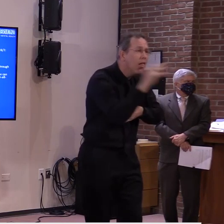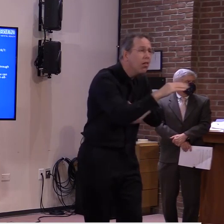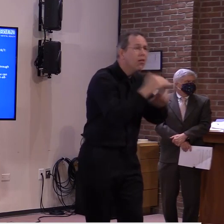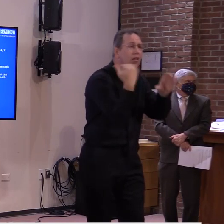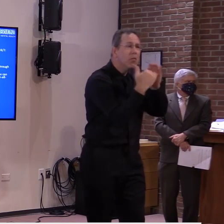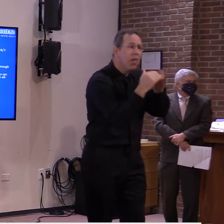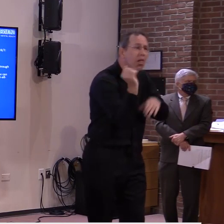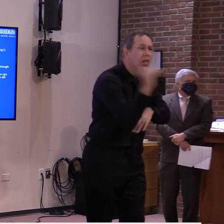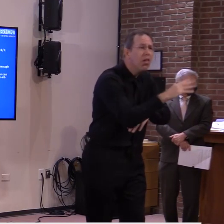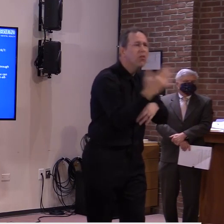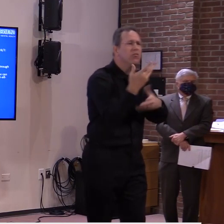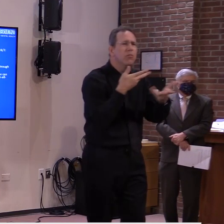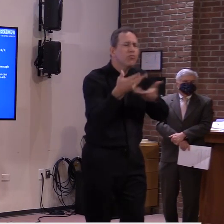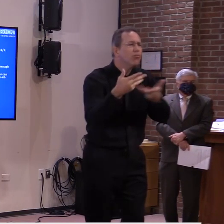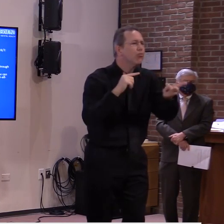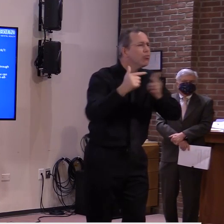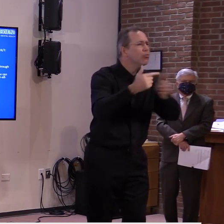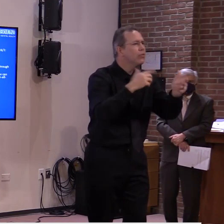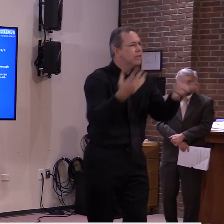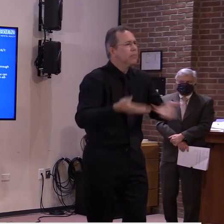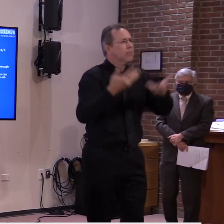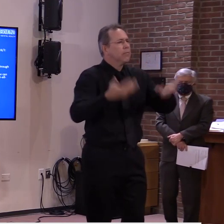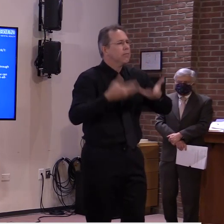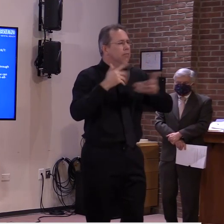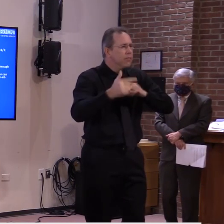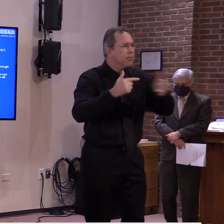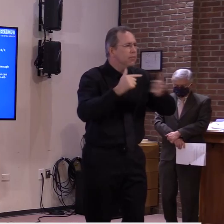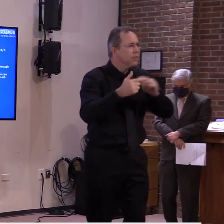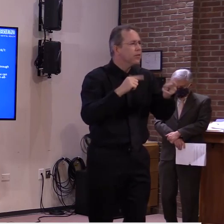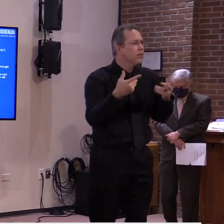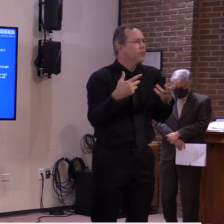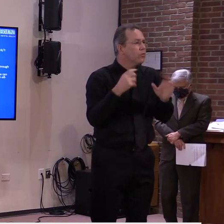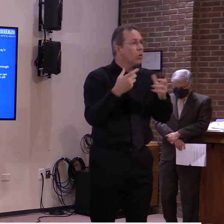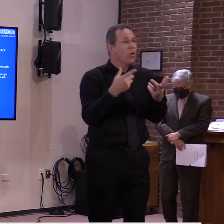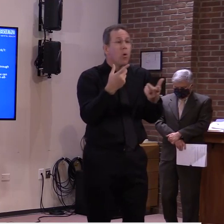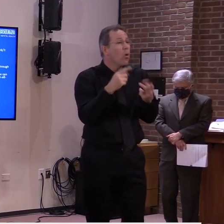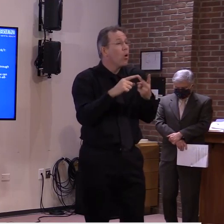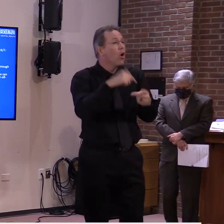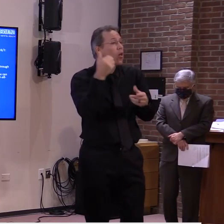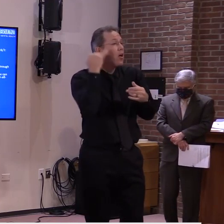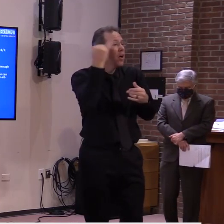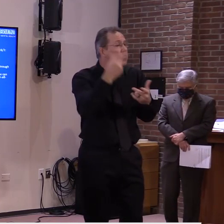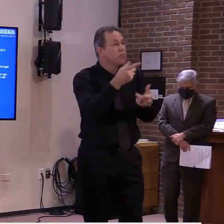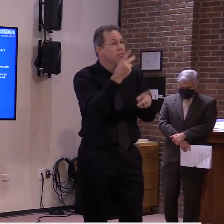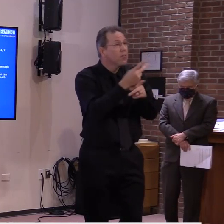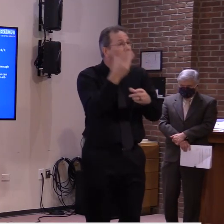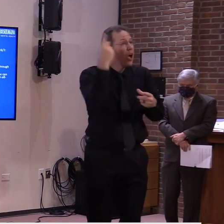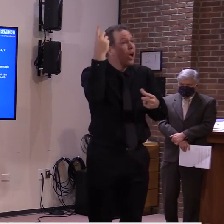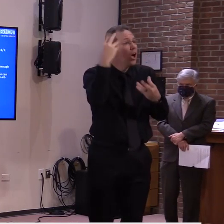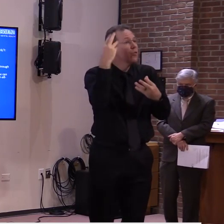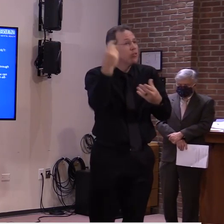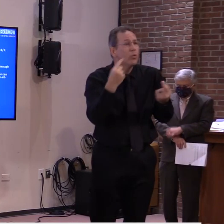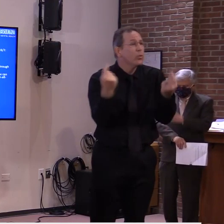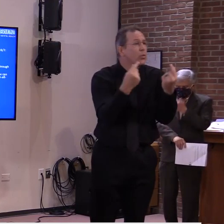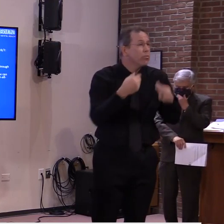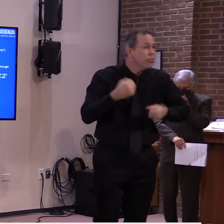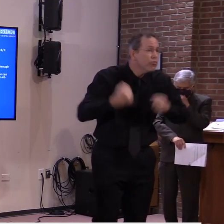need to exercise, get outside, eat healthy, and get enough sleep. If you have children, talk with